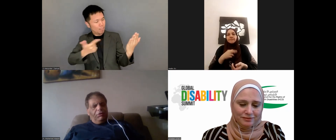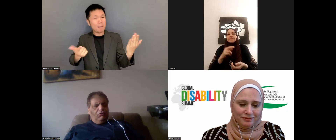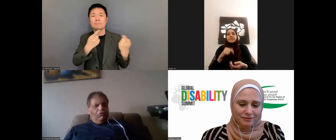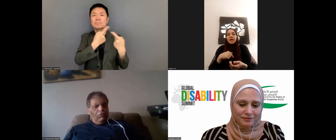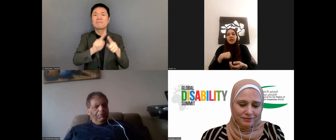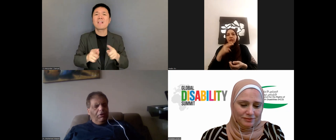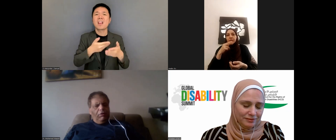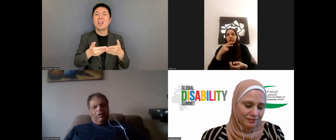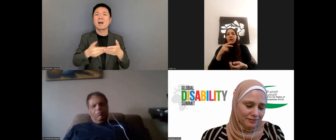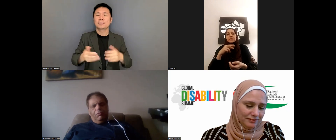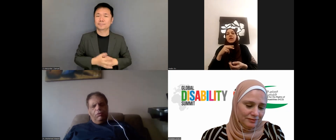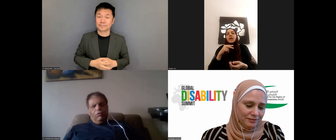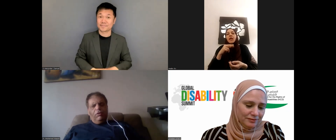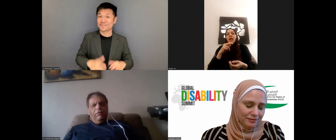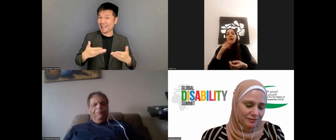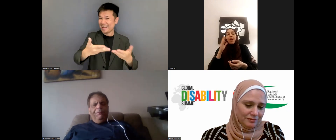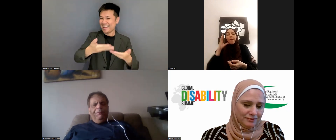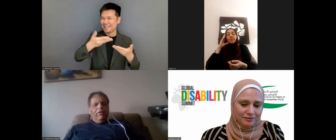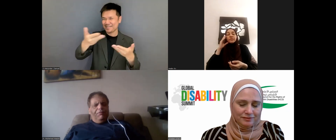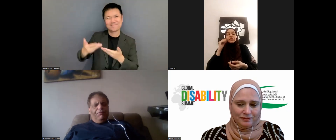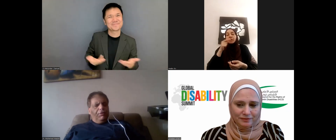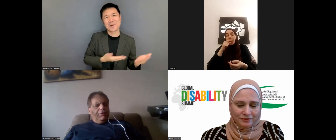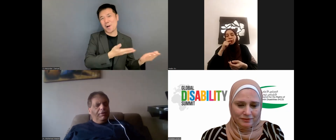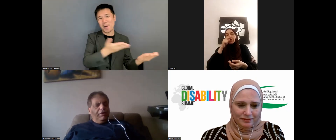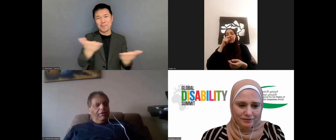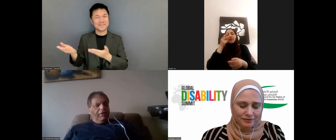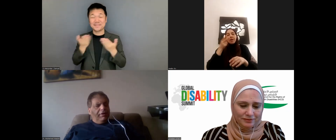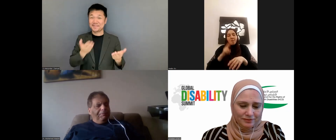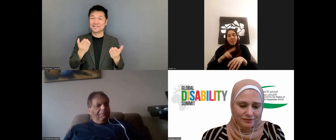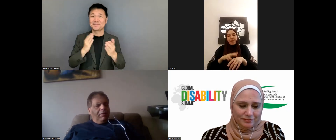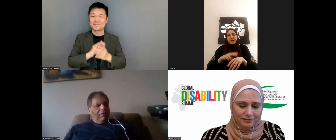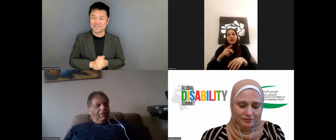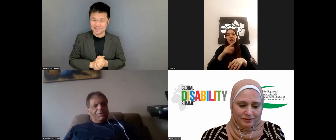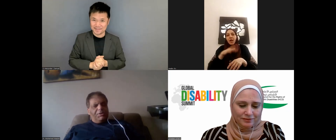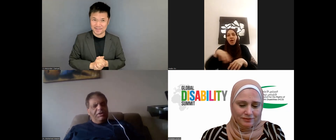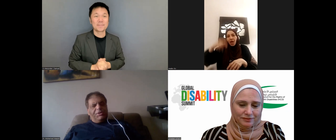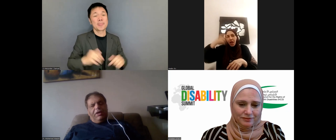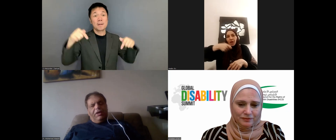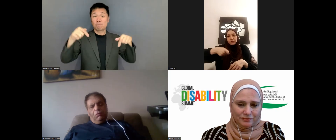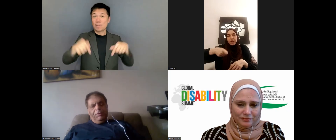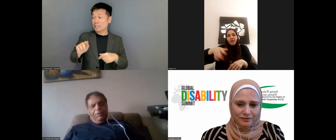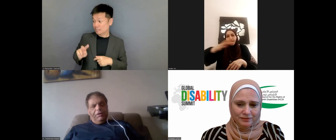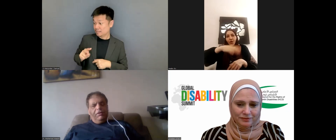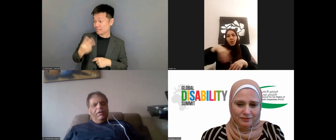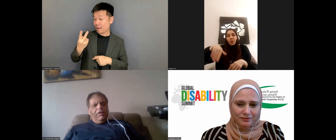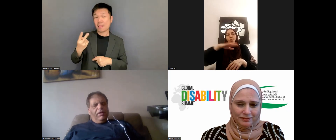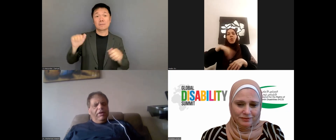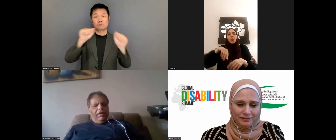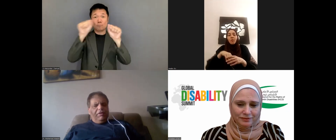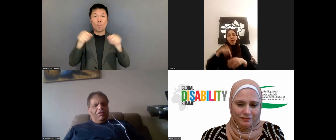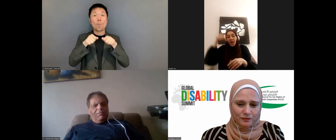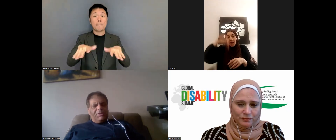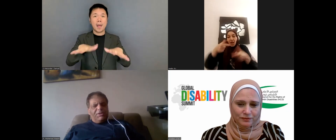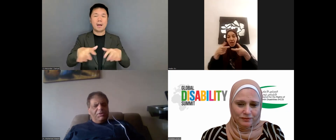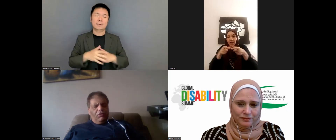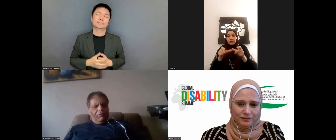honored to welcome you all for this second webinar. It